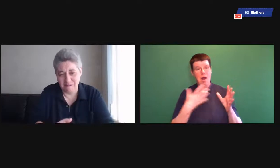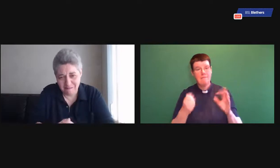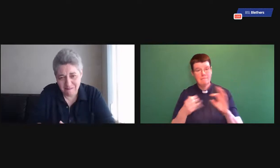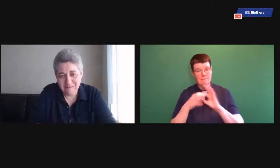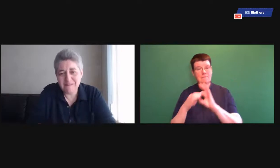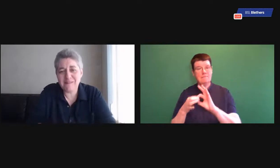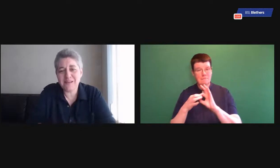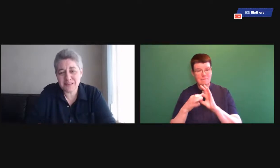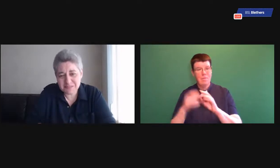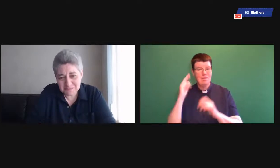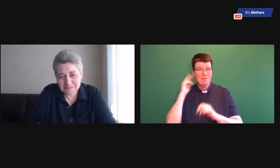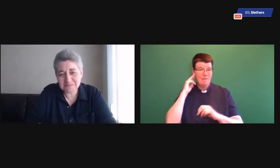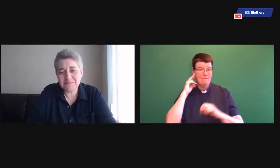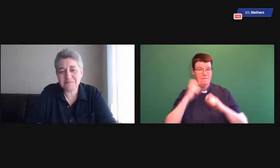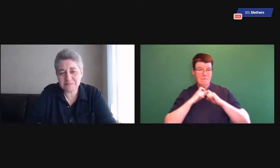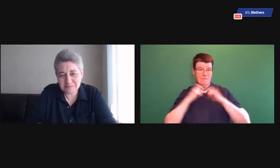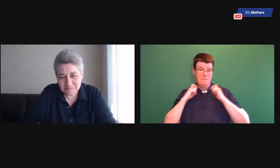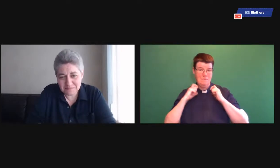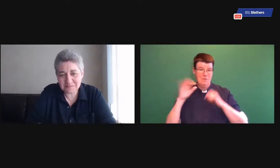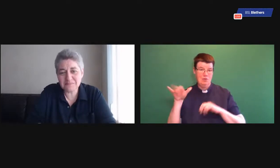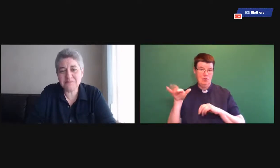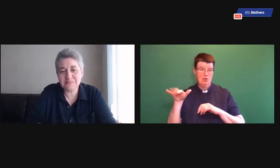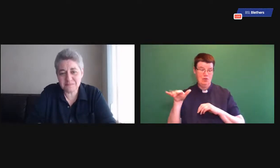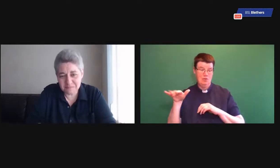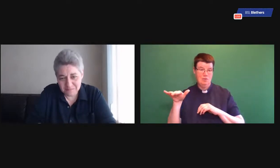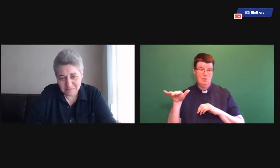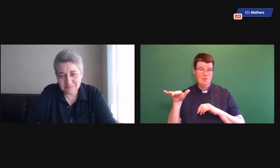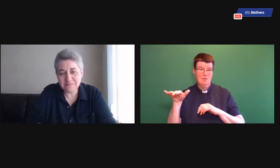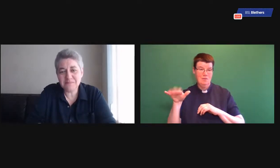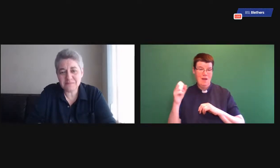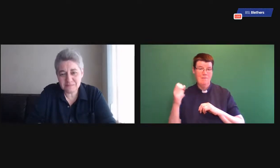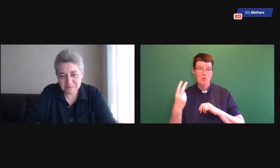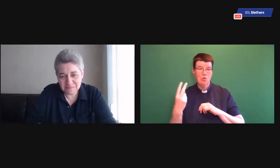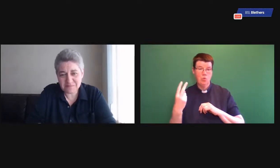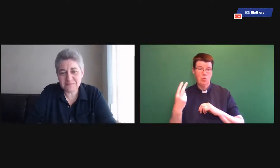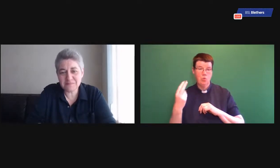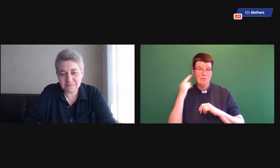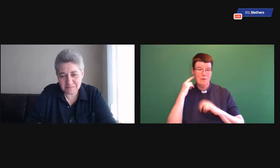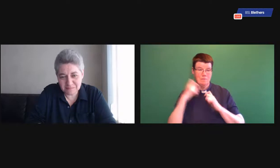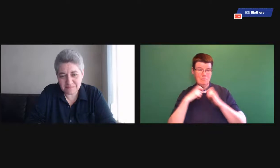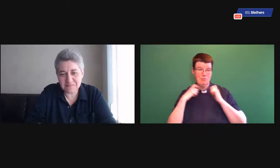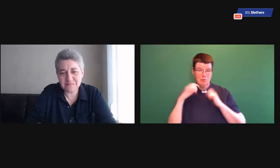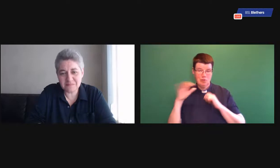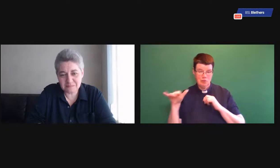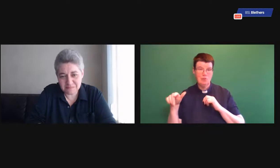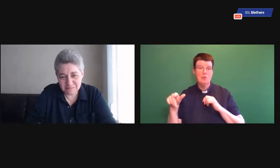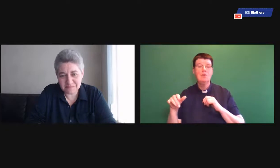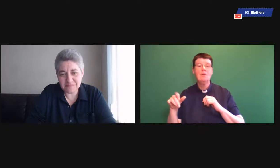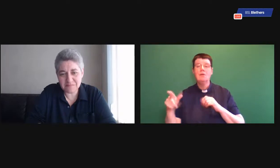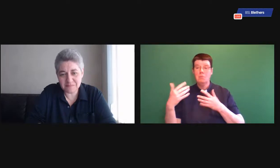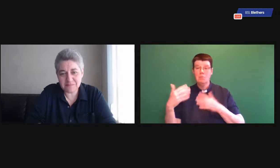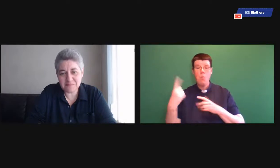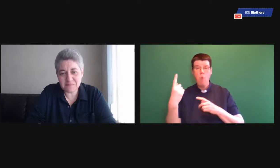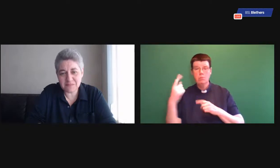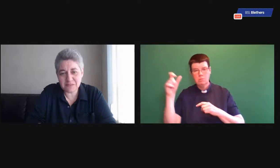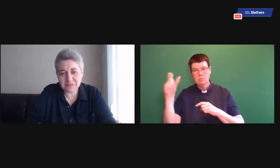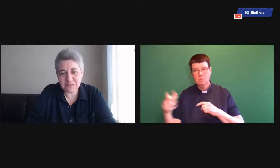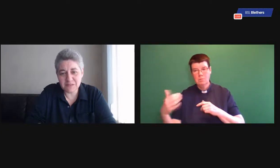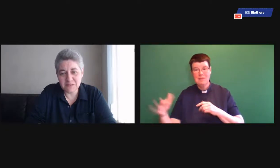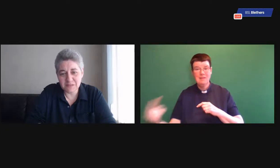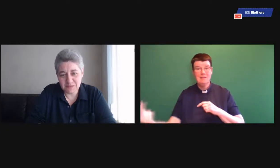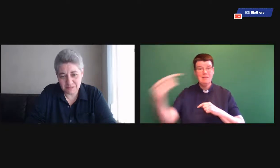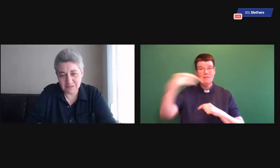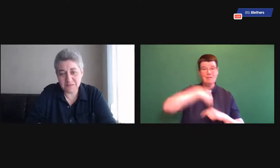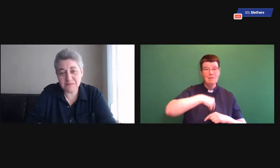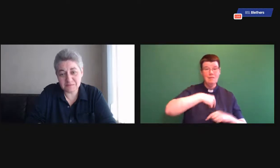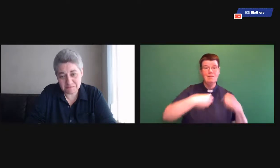with a minister in Kenya, and it's a deaf minister there in Kenya. There's 2 there actually,